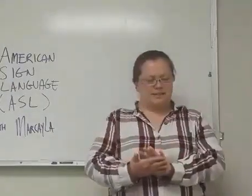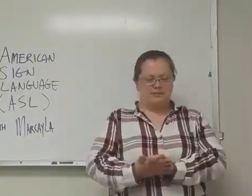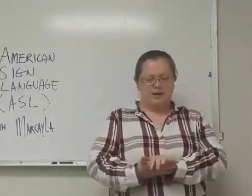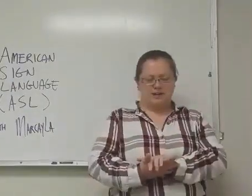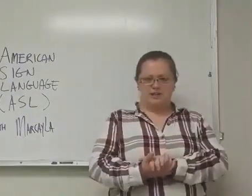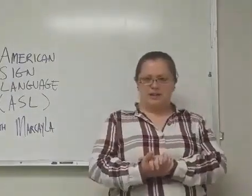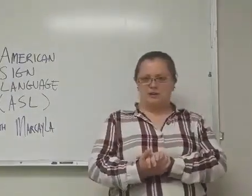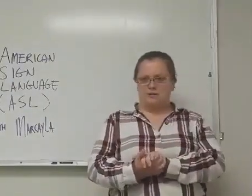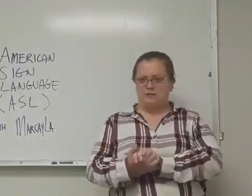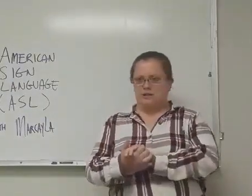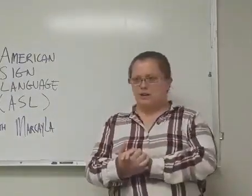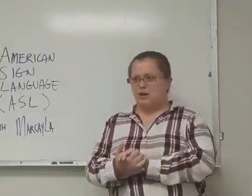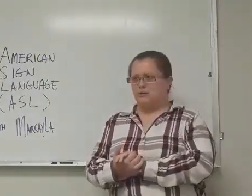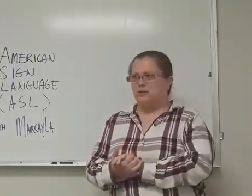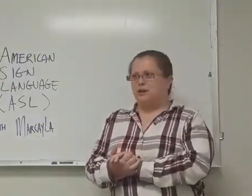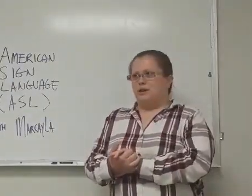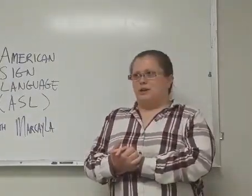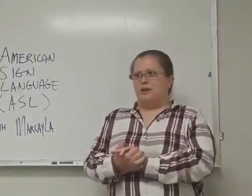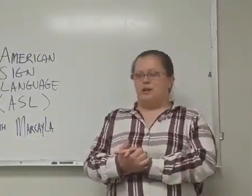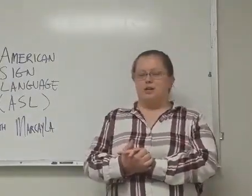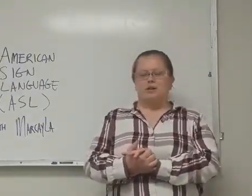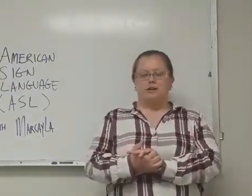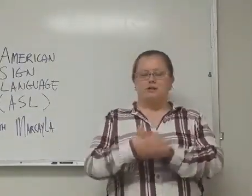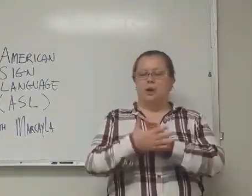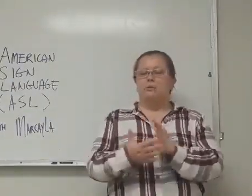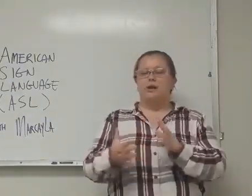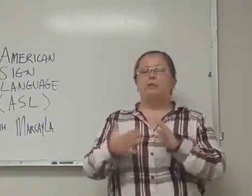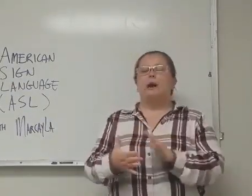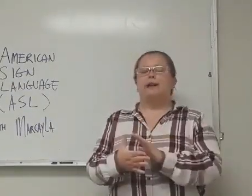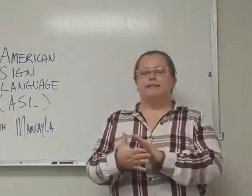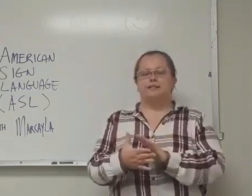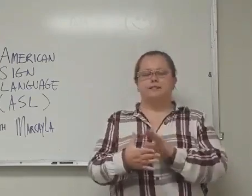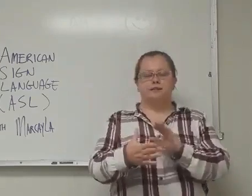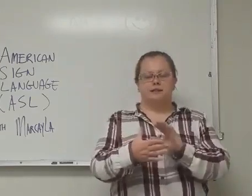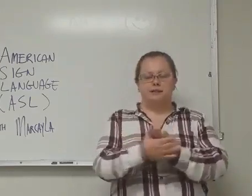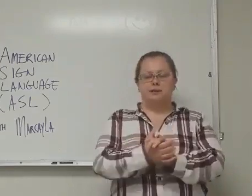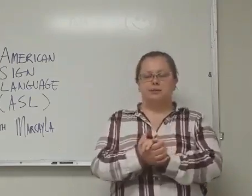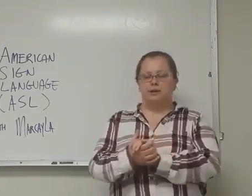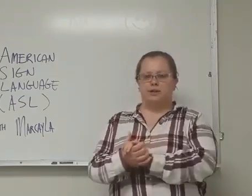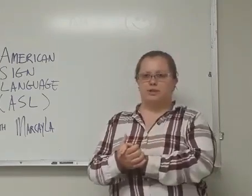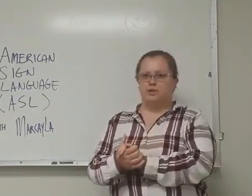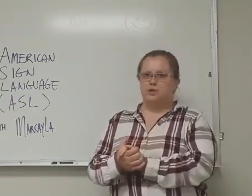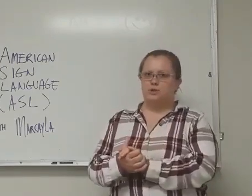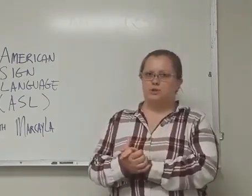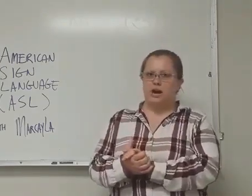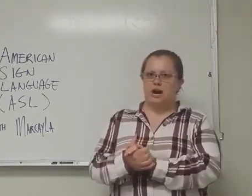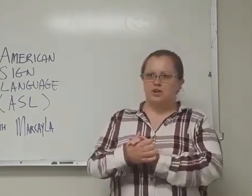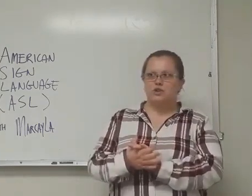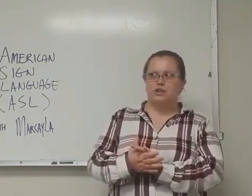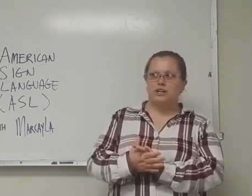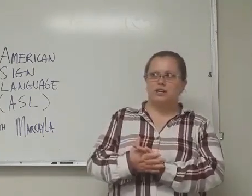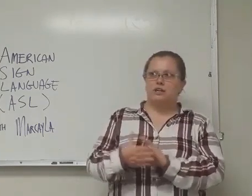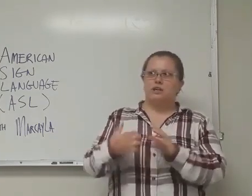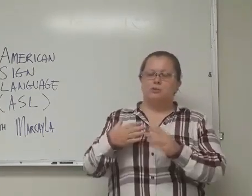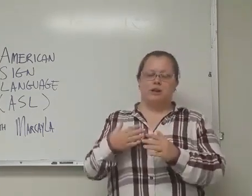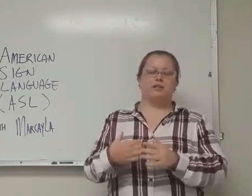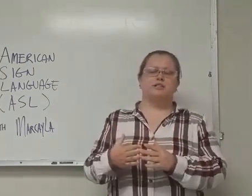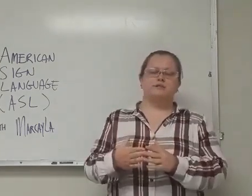by yourself, a great way to practice is to actually practice in front of